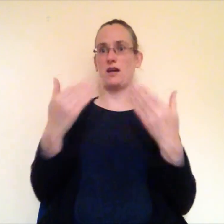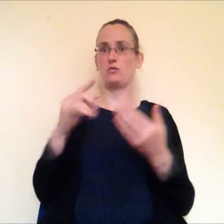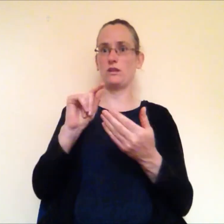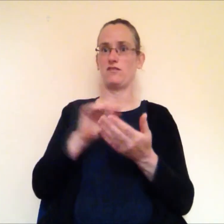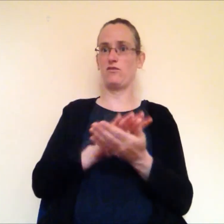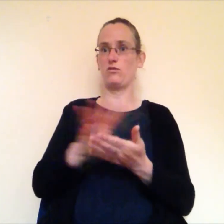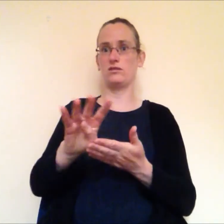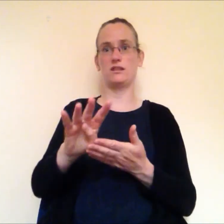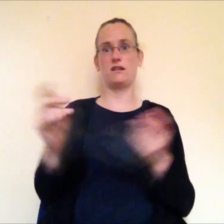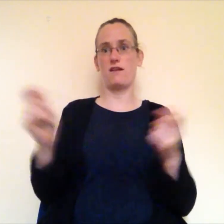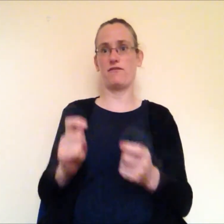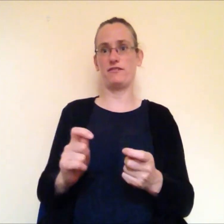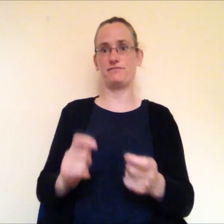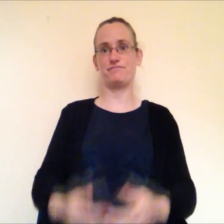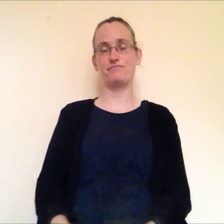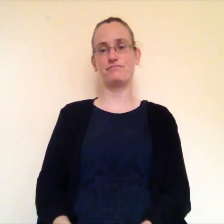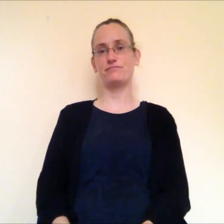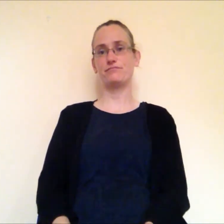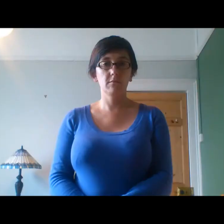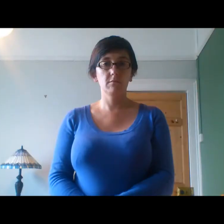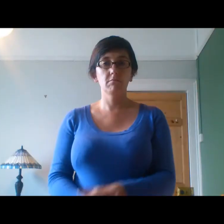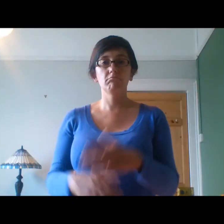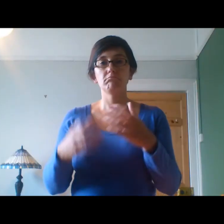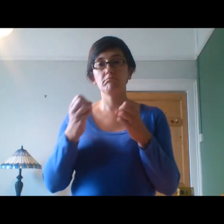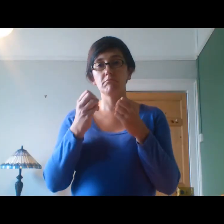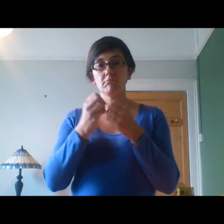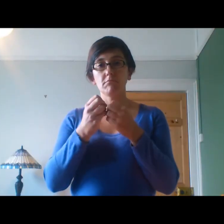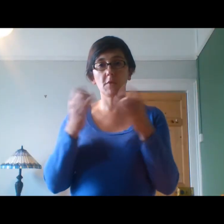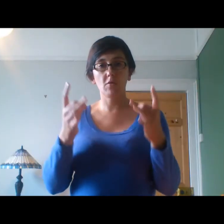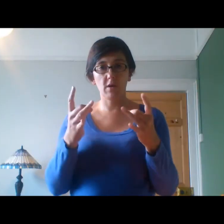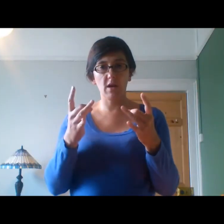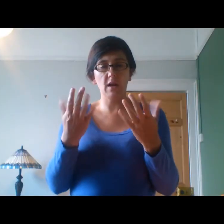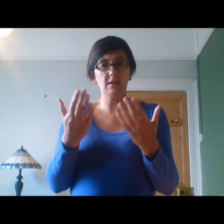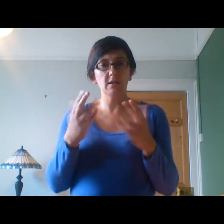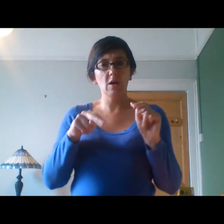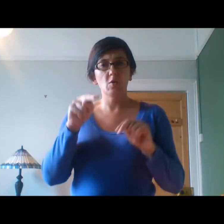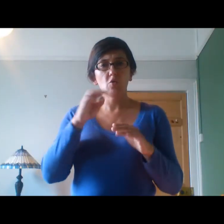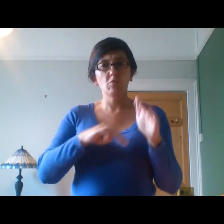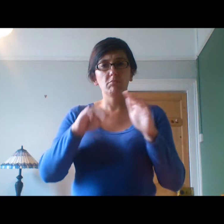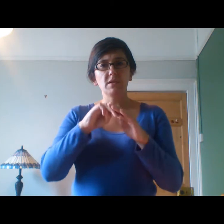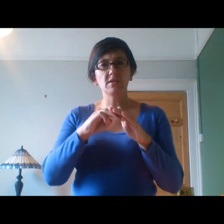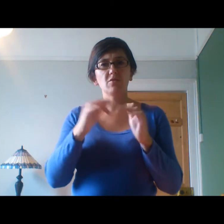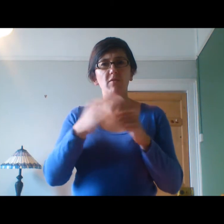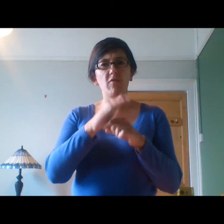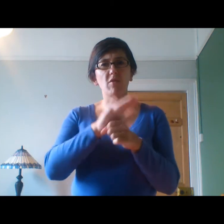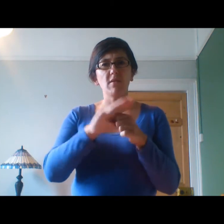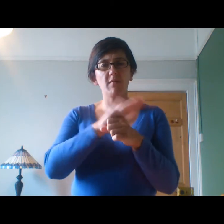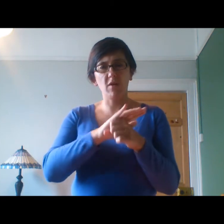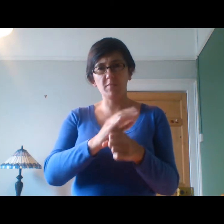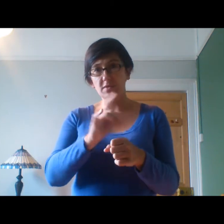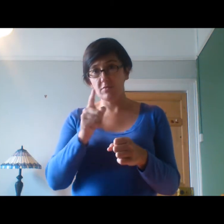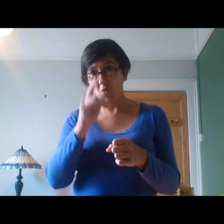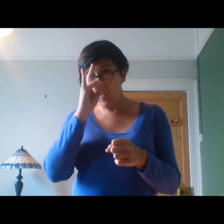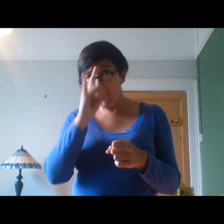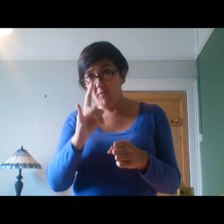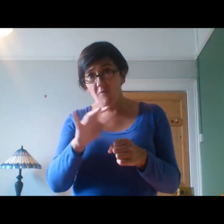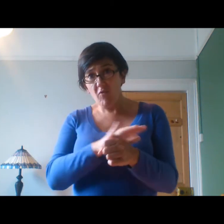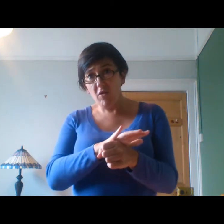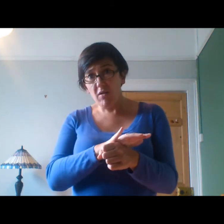new Minister for the Environment. Okay, we've got a new Minister for the Environment. Are you hopeful? We are very hopeful, and